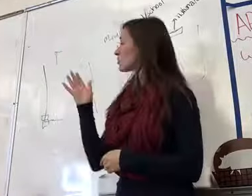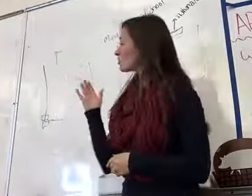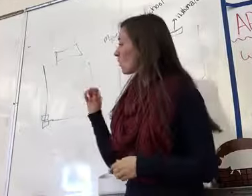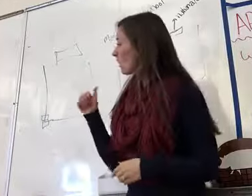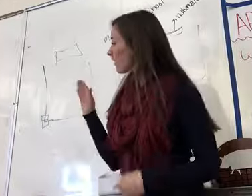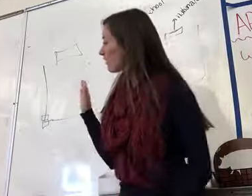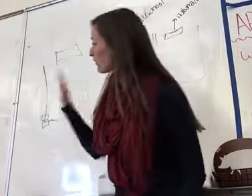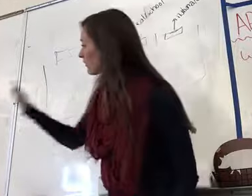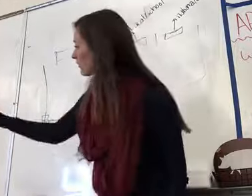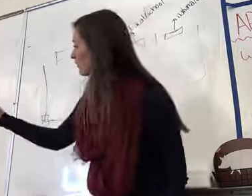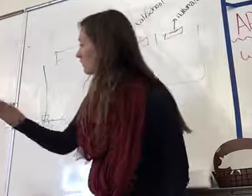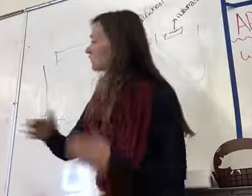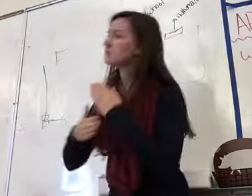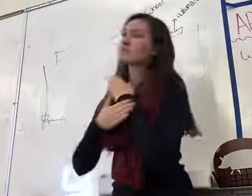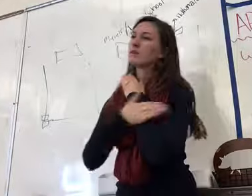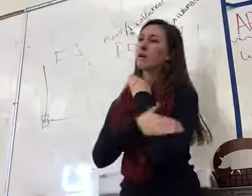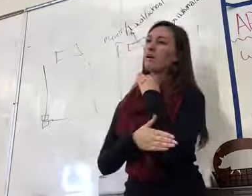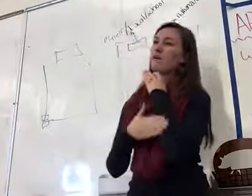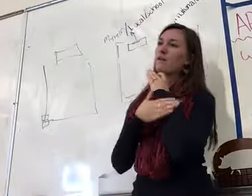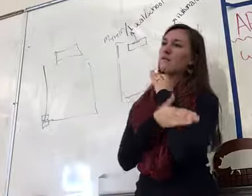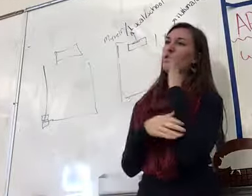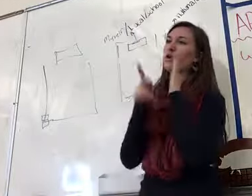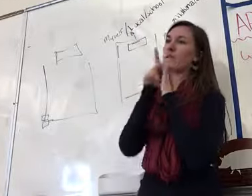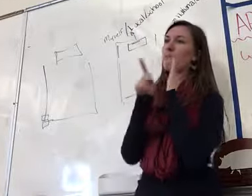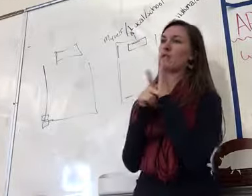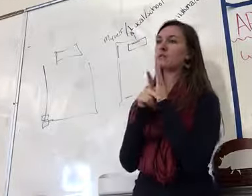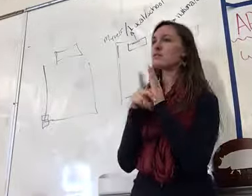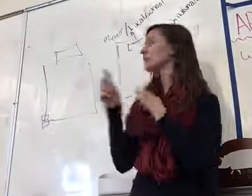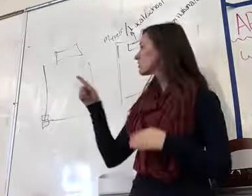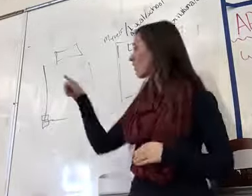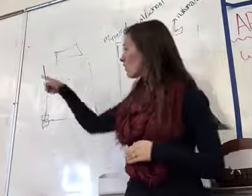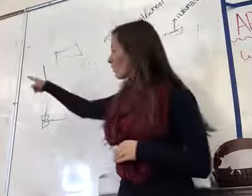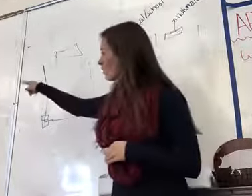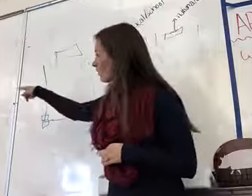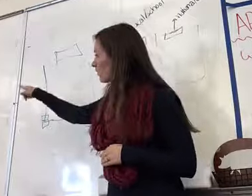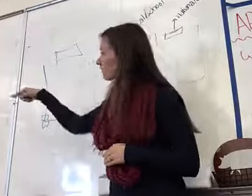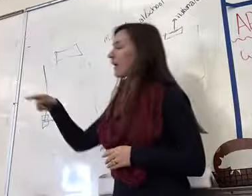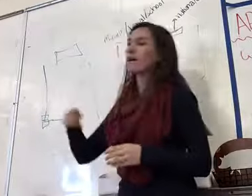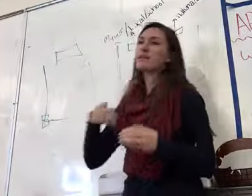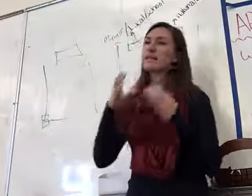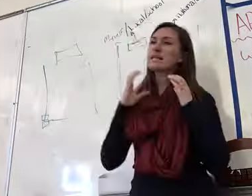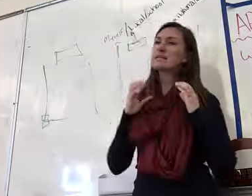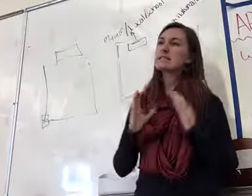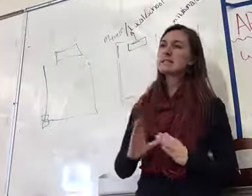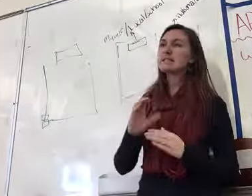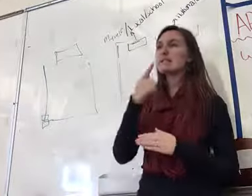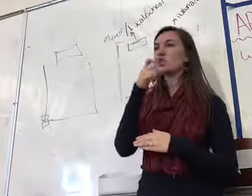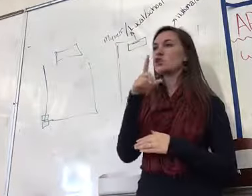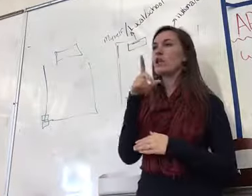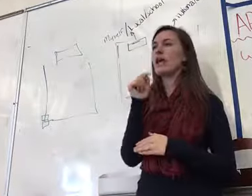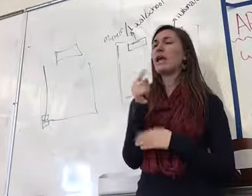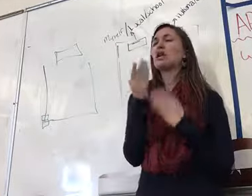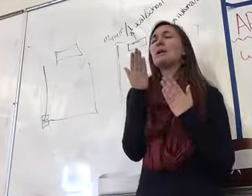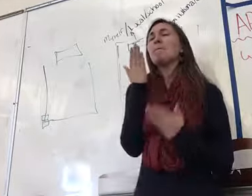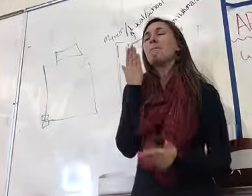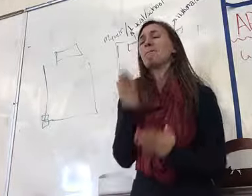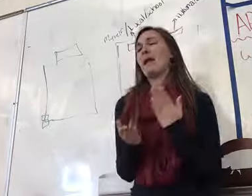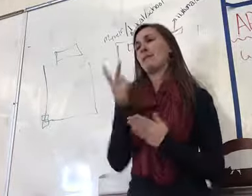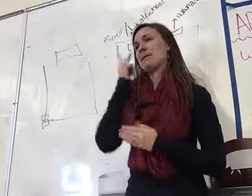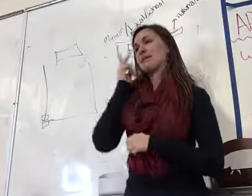again, you may see those terms, Citizen Genet, XYZ, every couple of years. Biggest thing you need to know about foreign